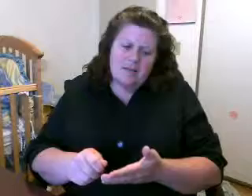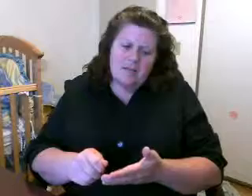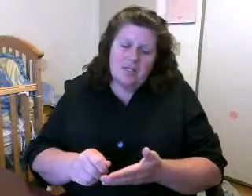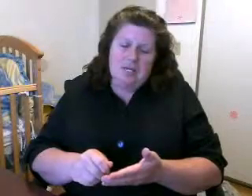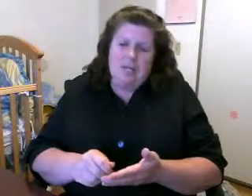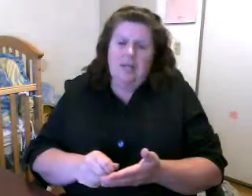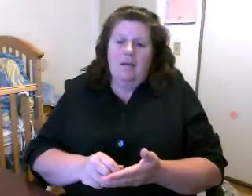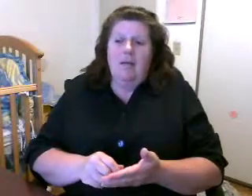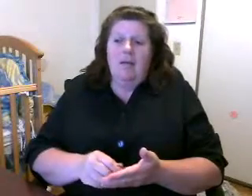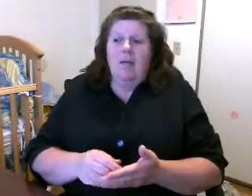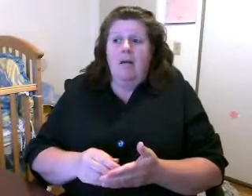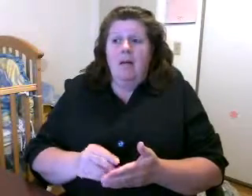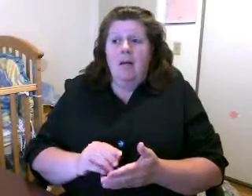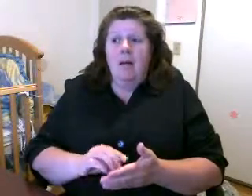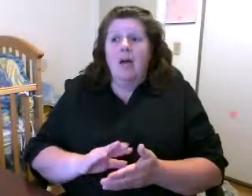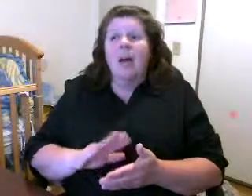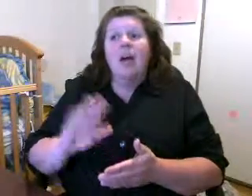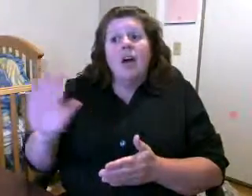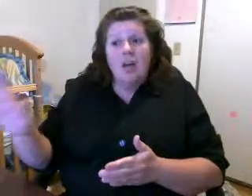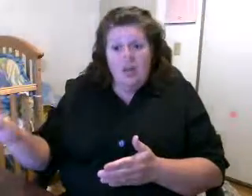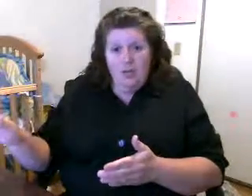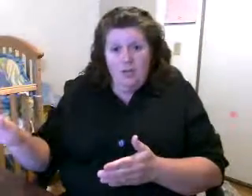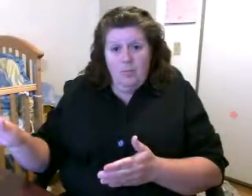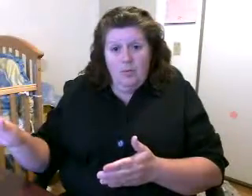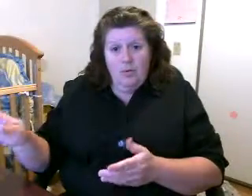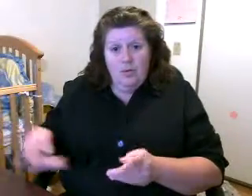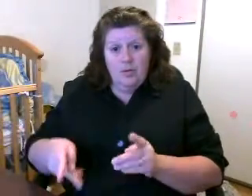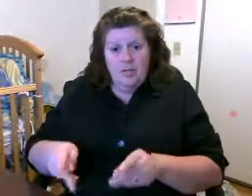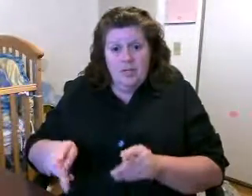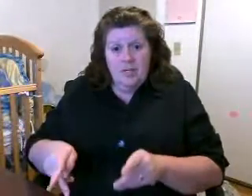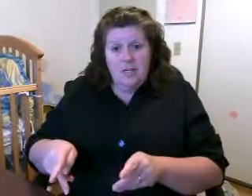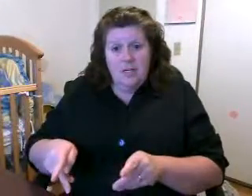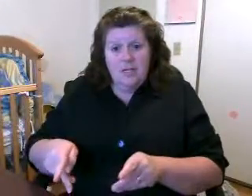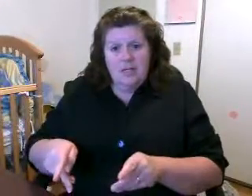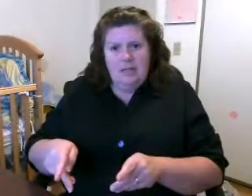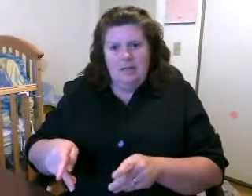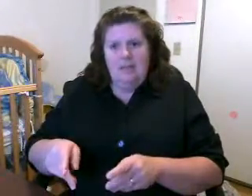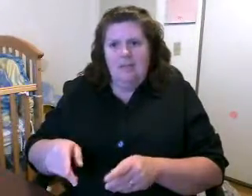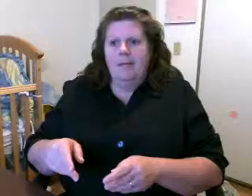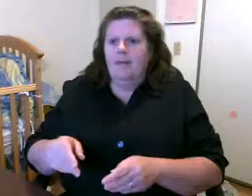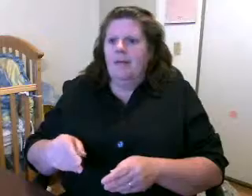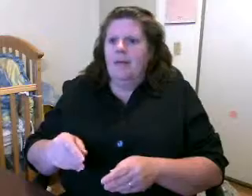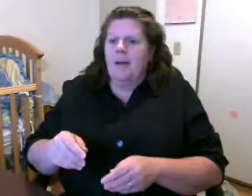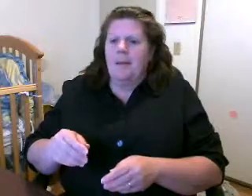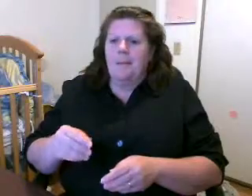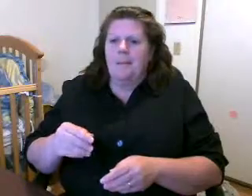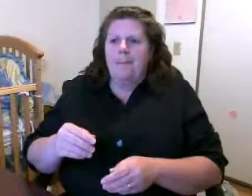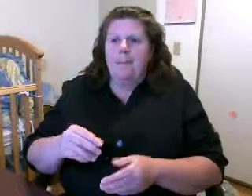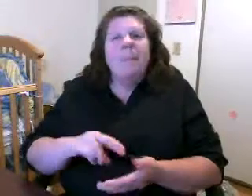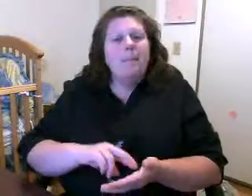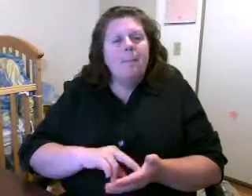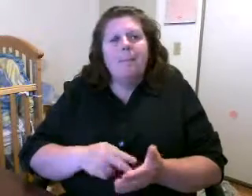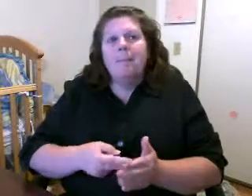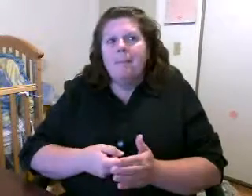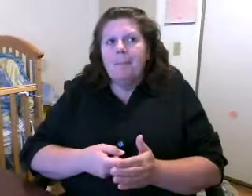funny. And then you know how your feelings can get hurt and such. So when